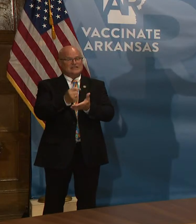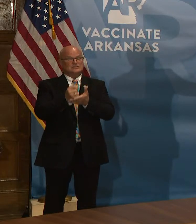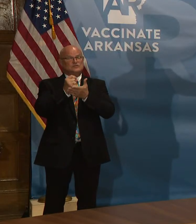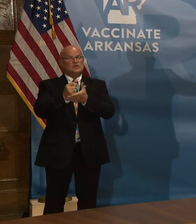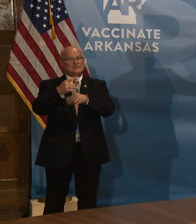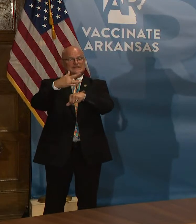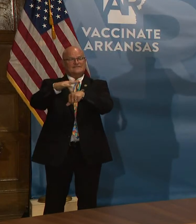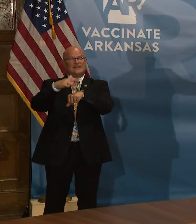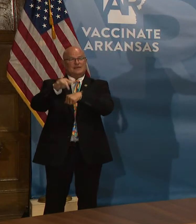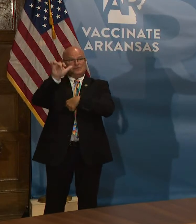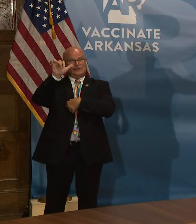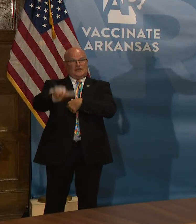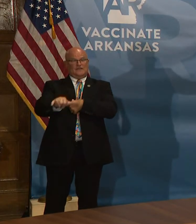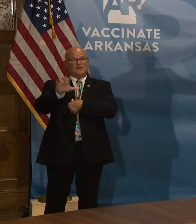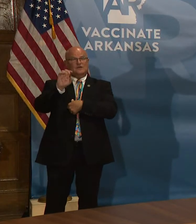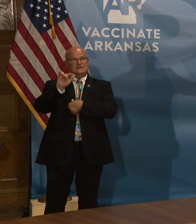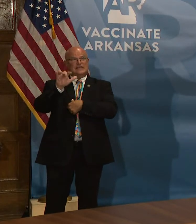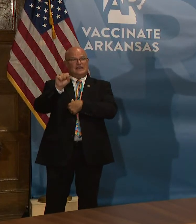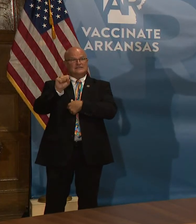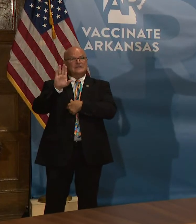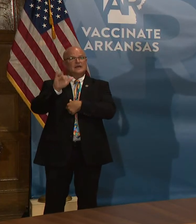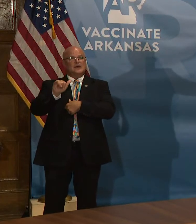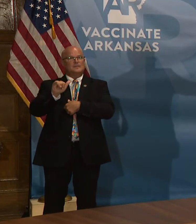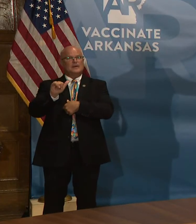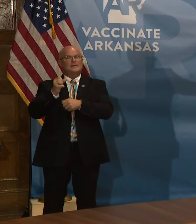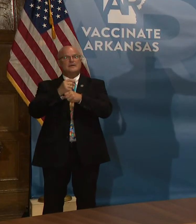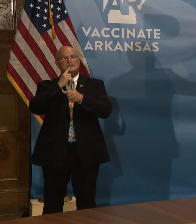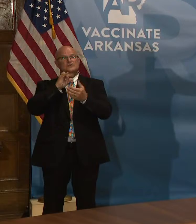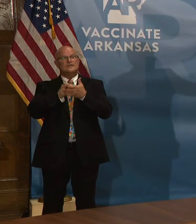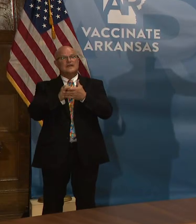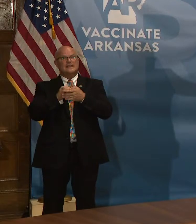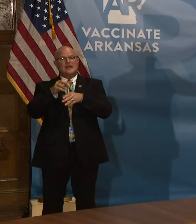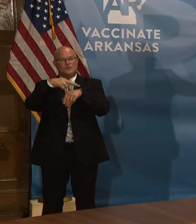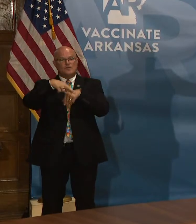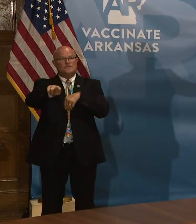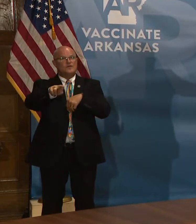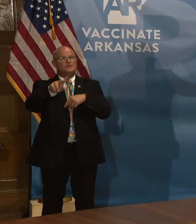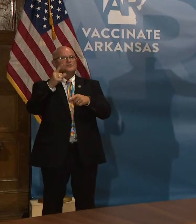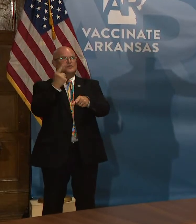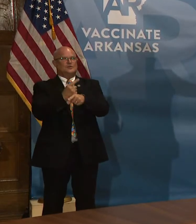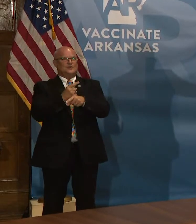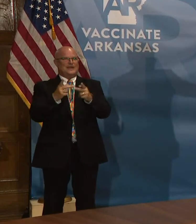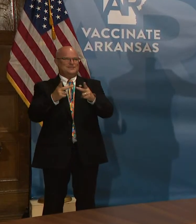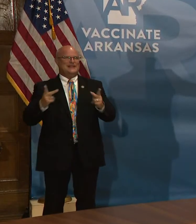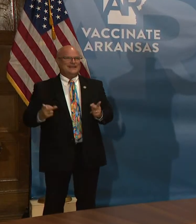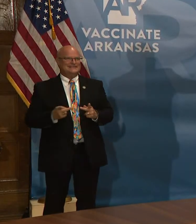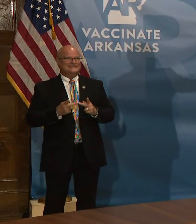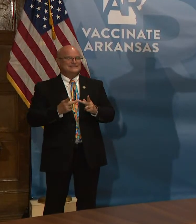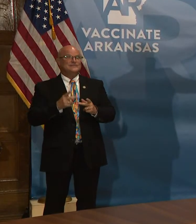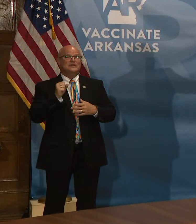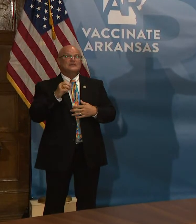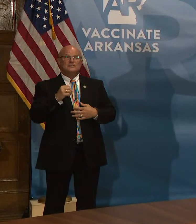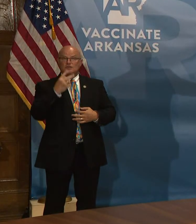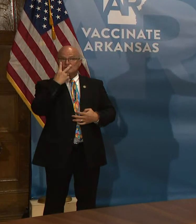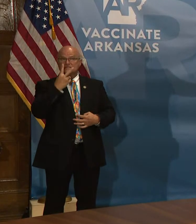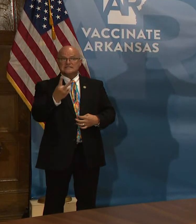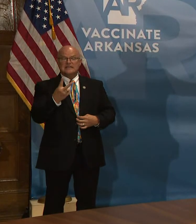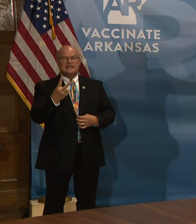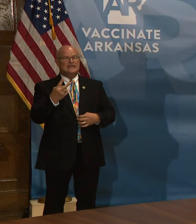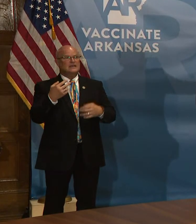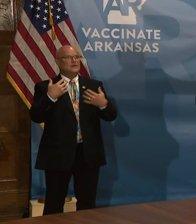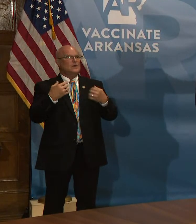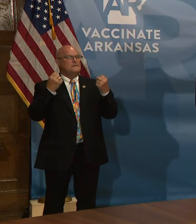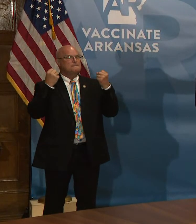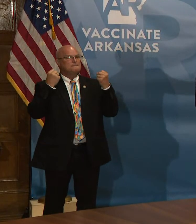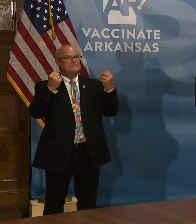treatment is available by making sure they get referred to the correct place. And so you can see the vast